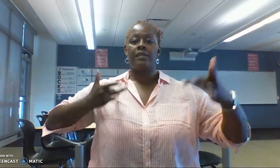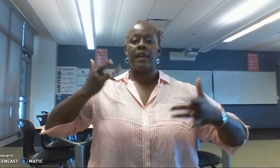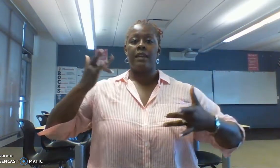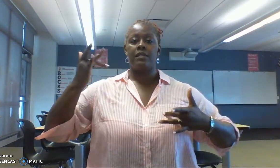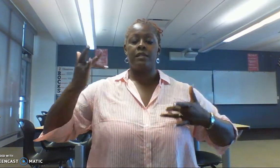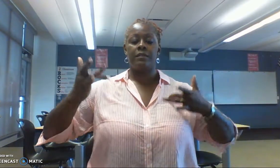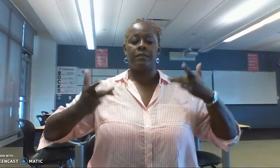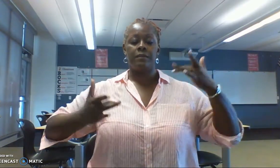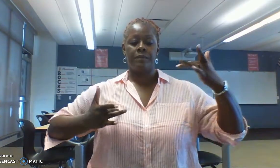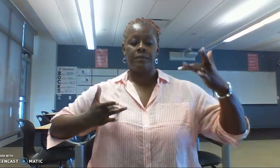excite.